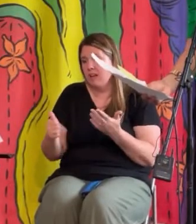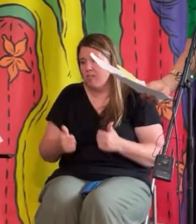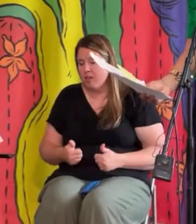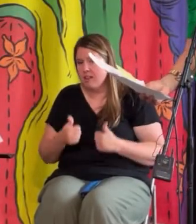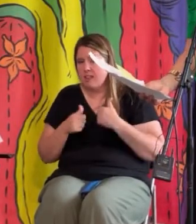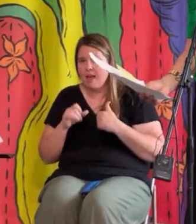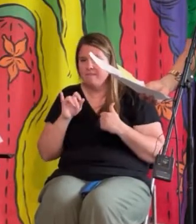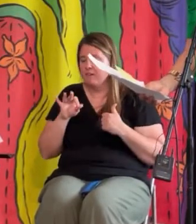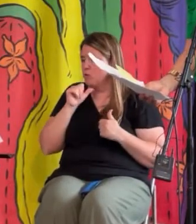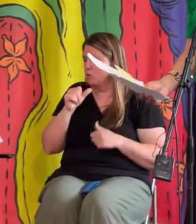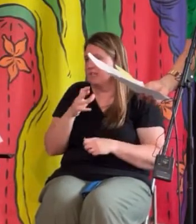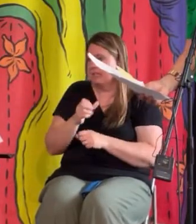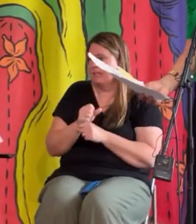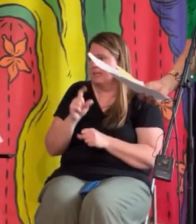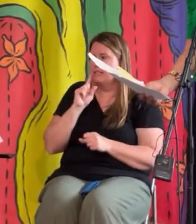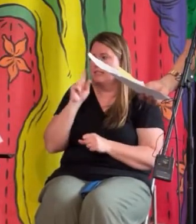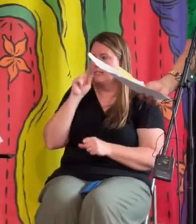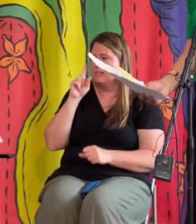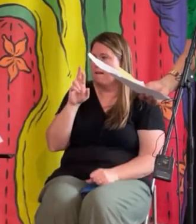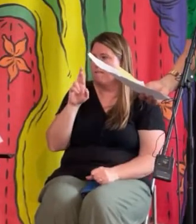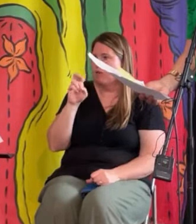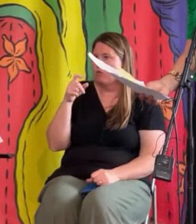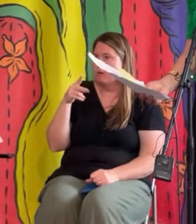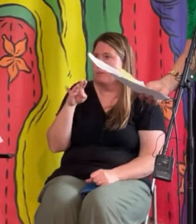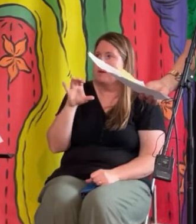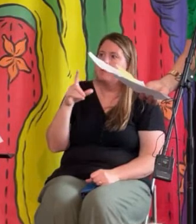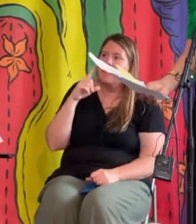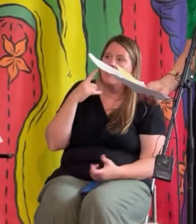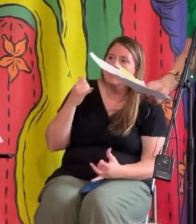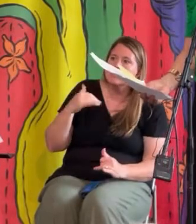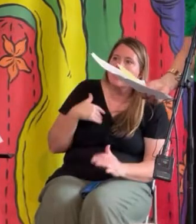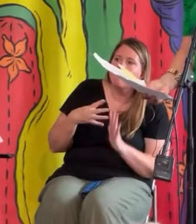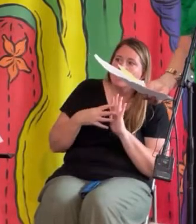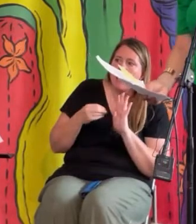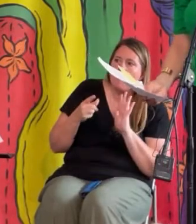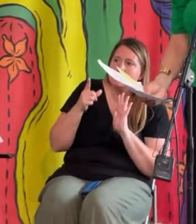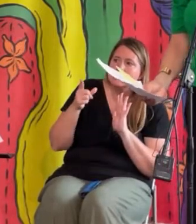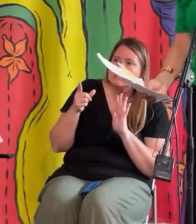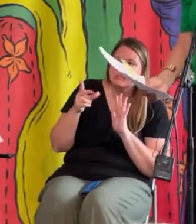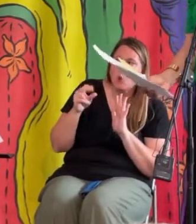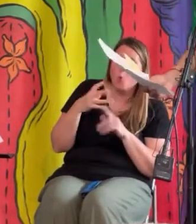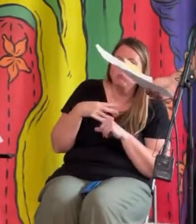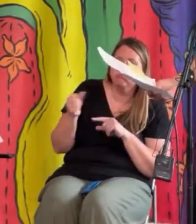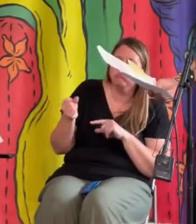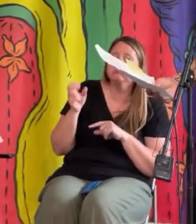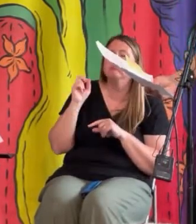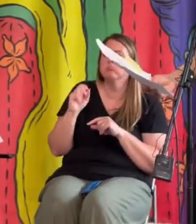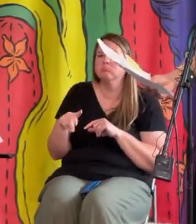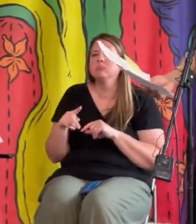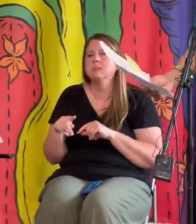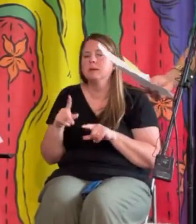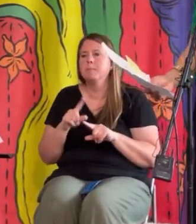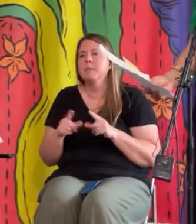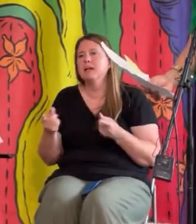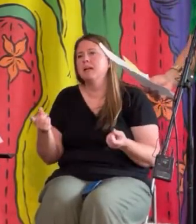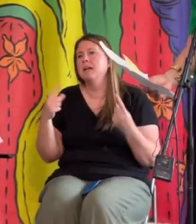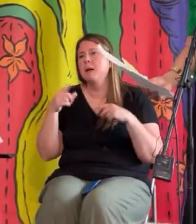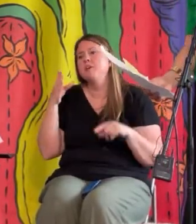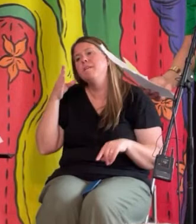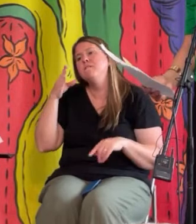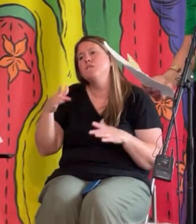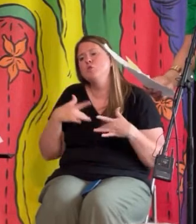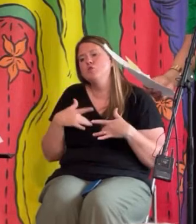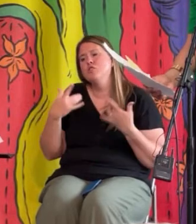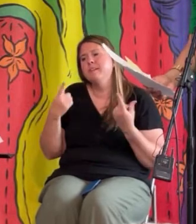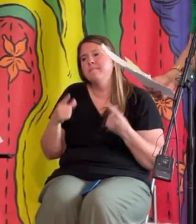Deaf Republic, I think we may have still some copies in the back, or no? No. Maybe not? No. But you can come to future events and you can